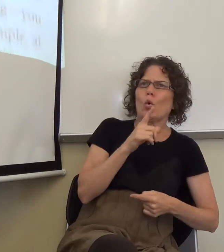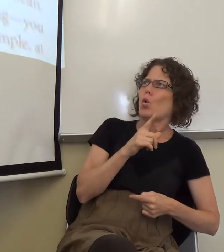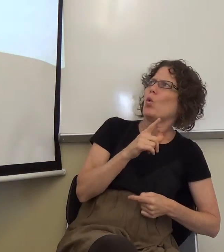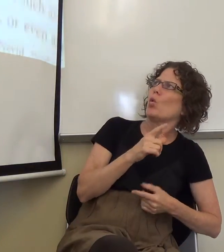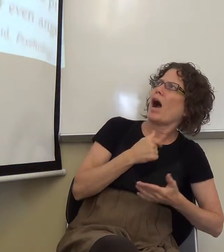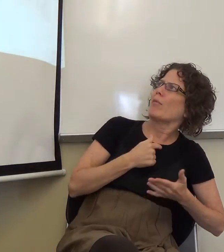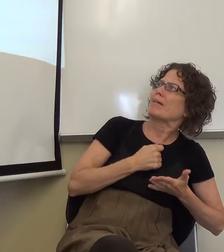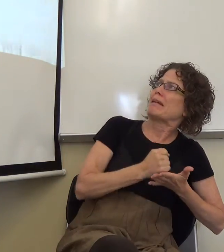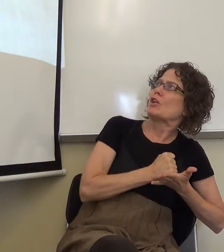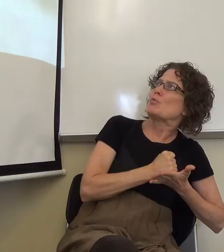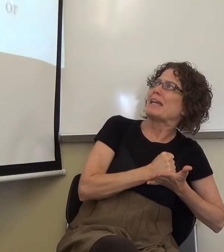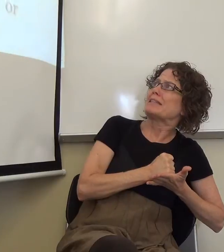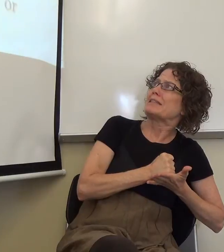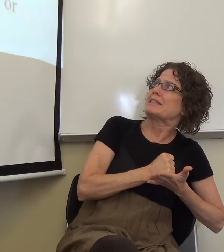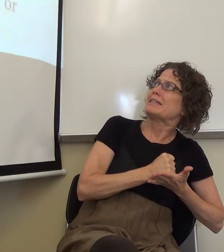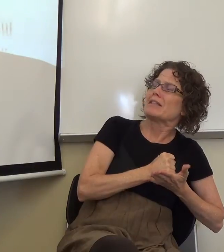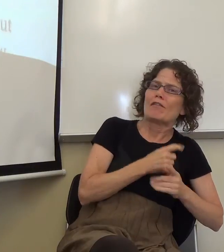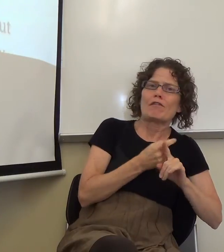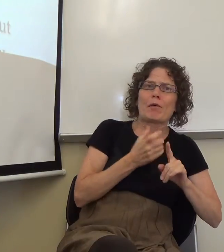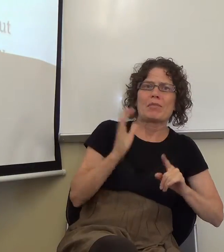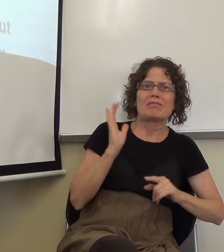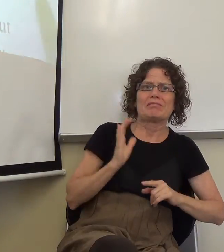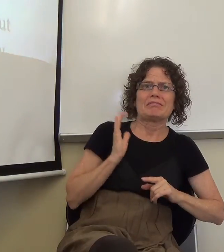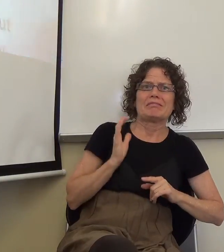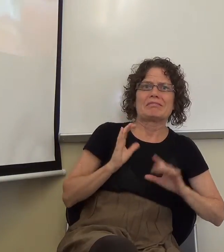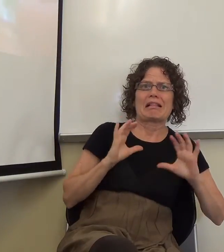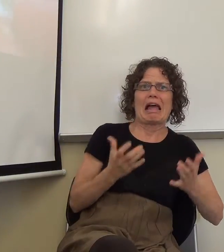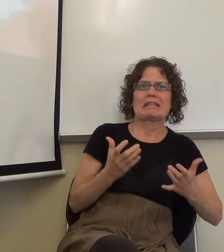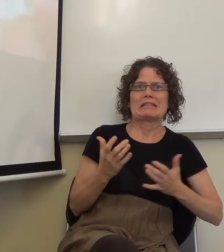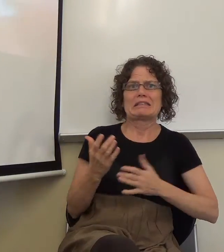but I didn't. Can you see that? No. All right.